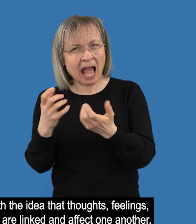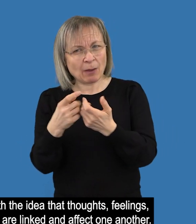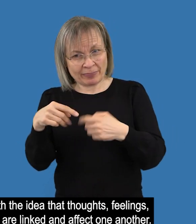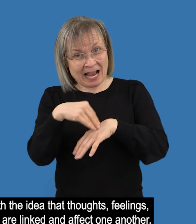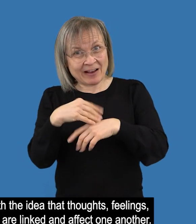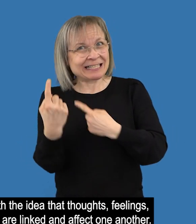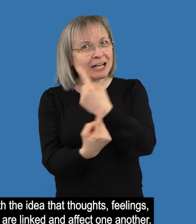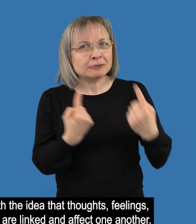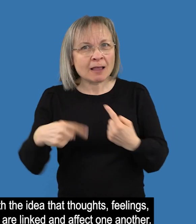another.